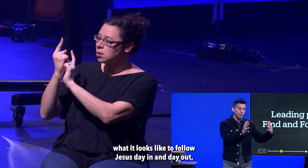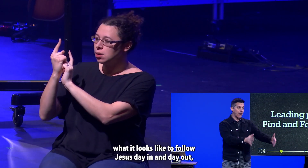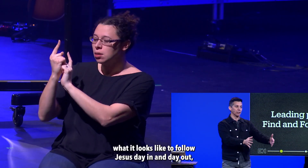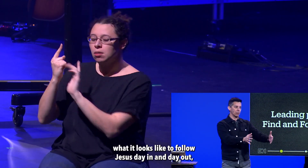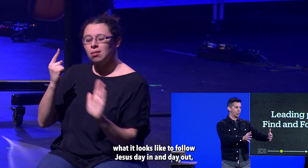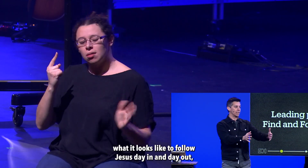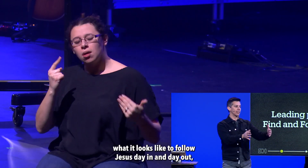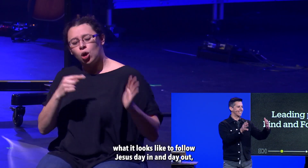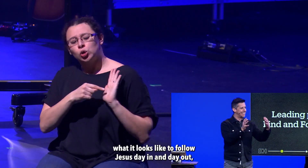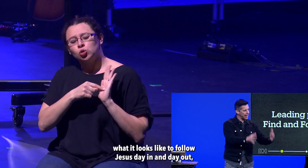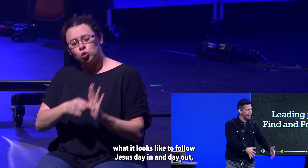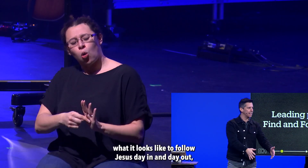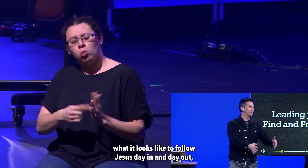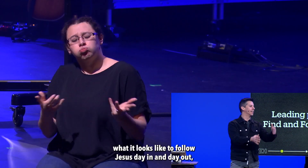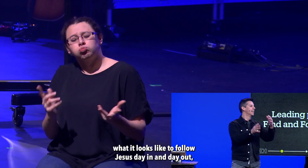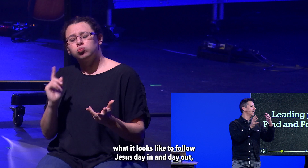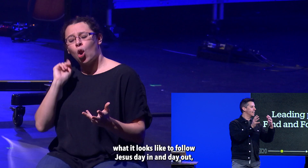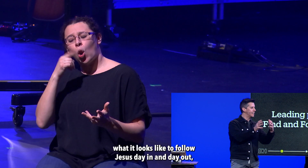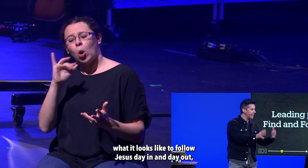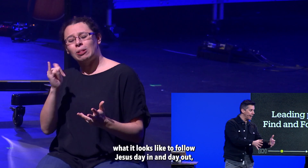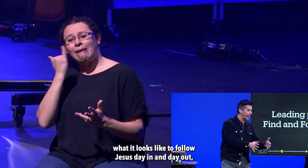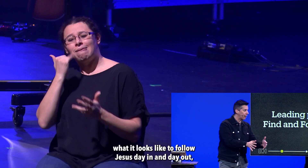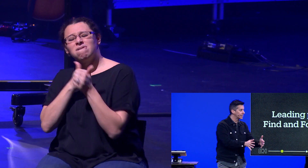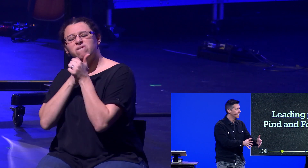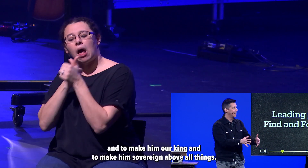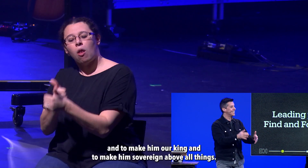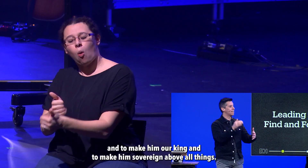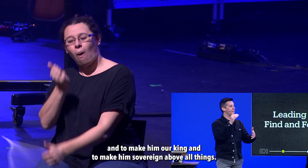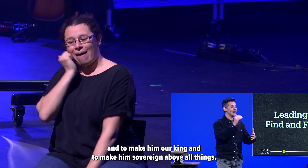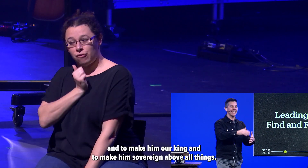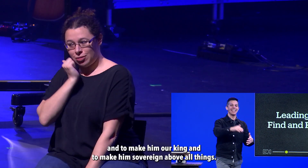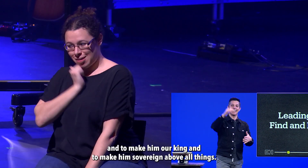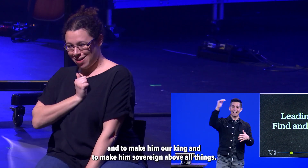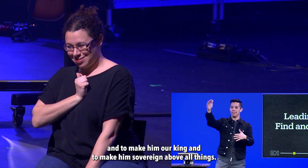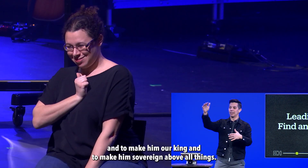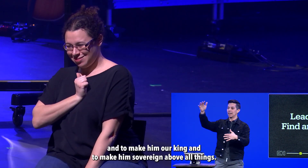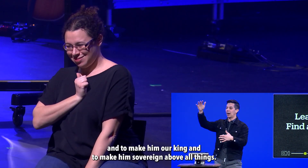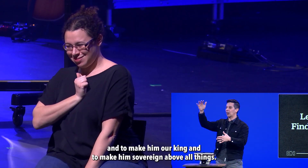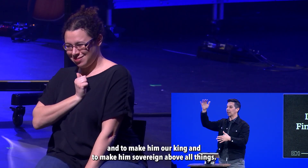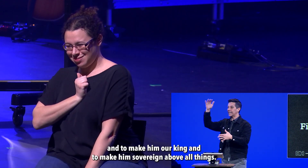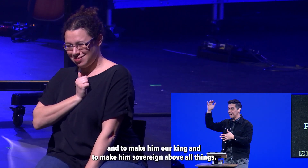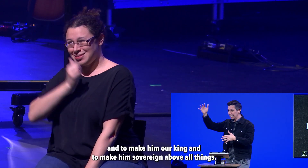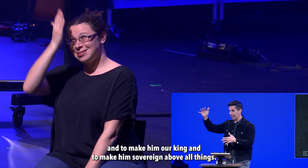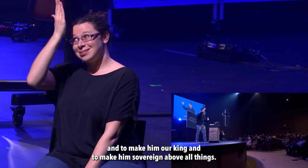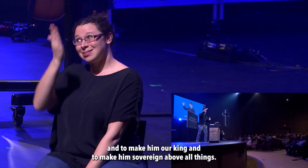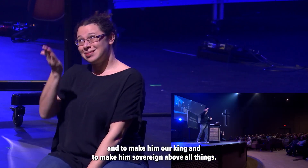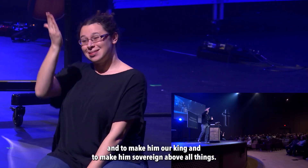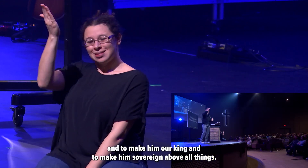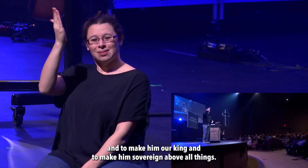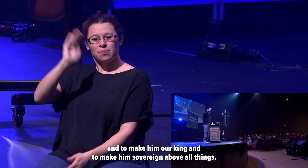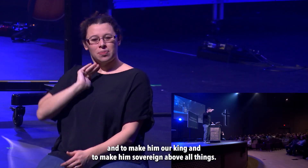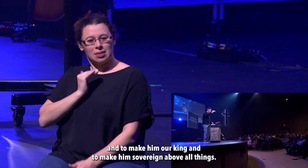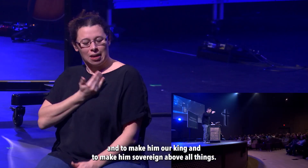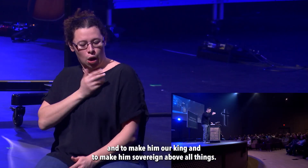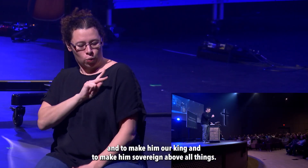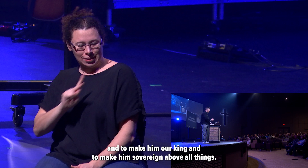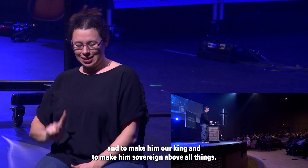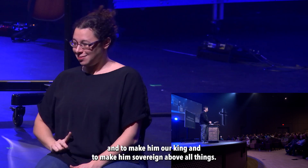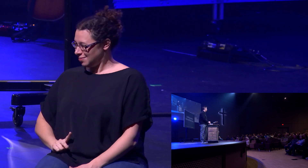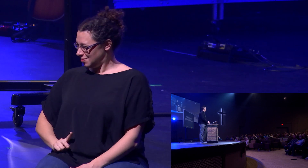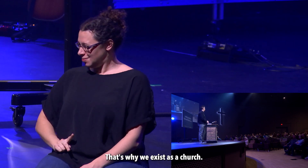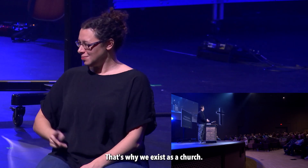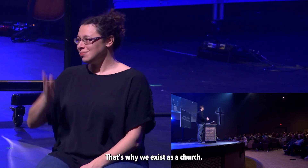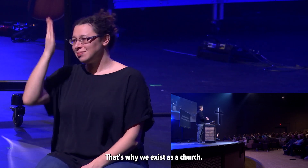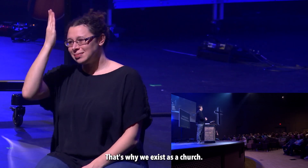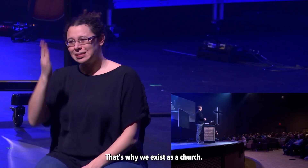like to follow Jesus day in and day out and to make him our king and to make him sovereign above